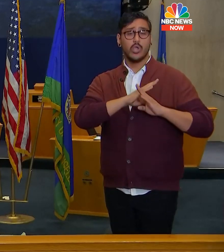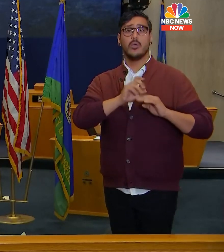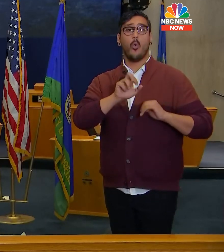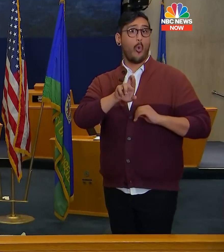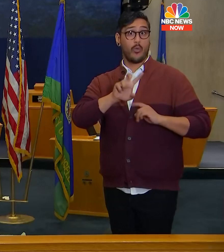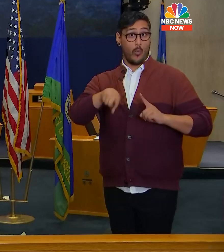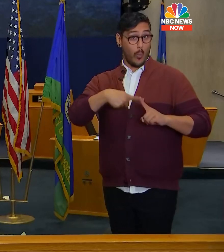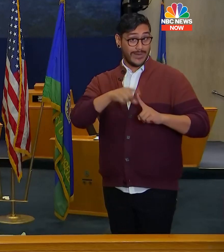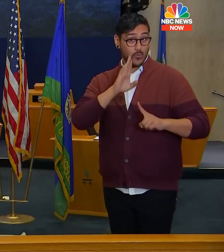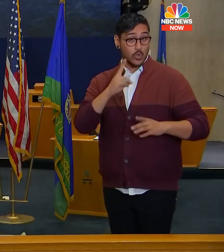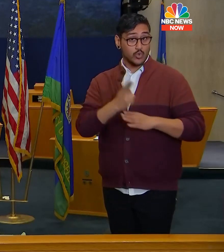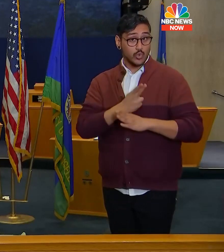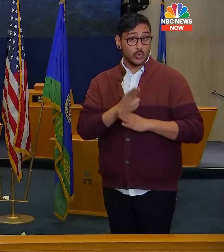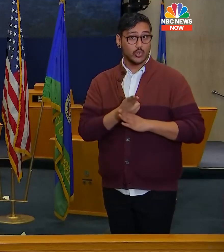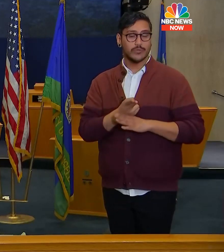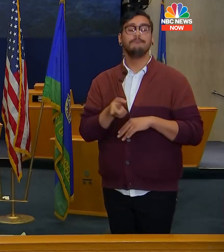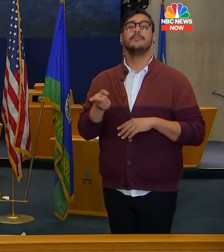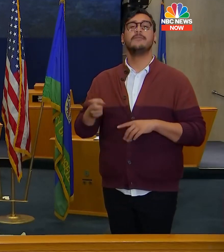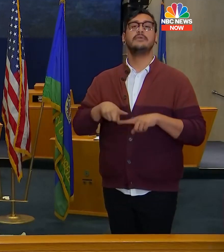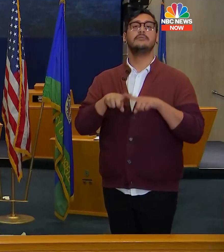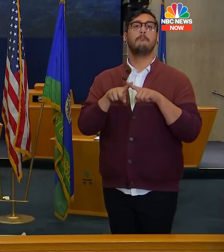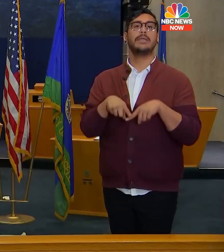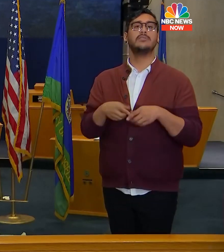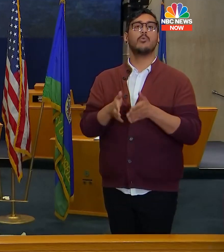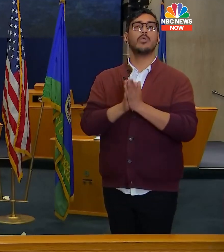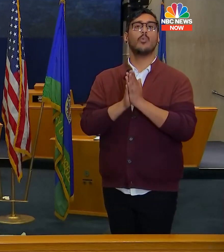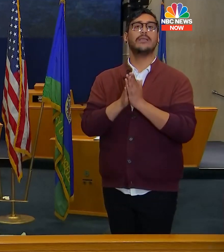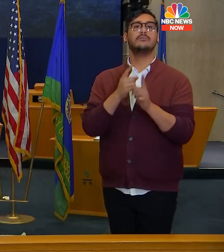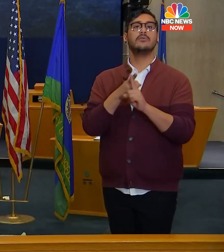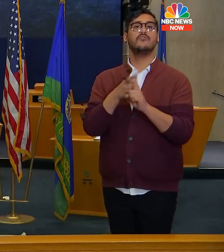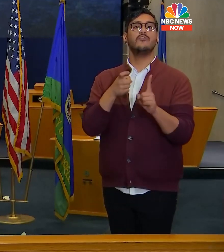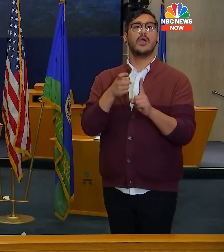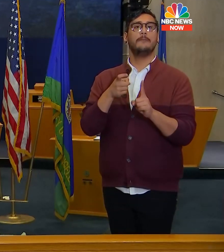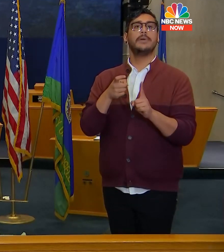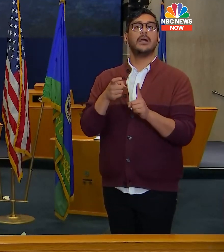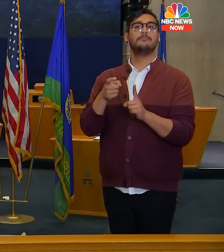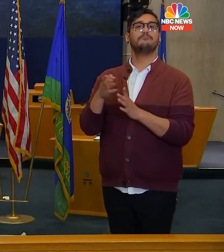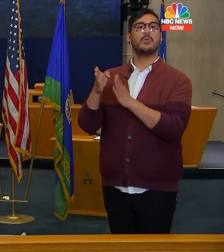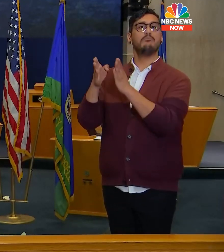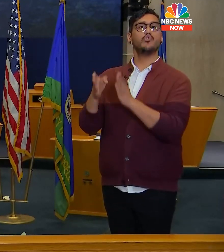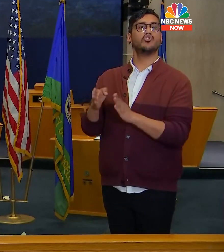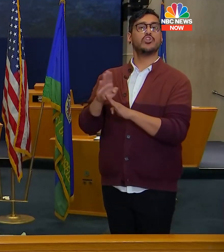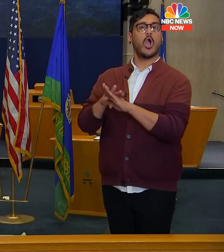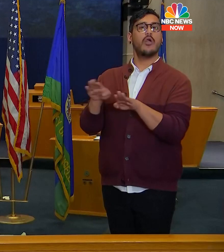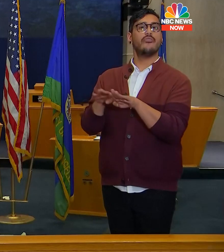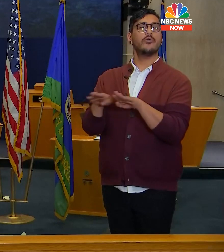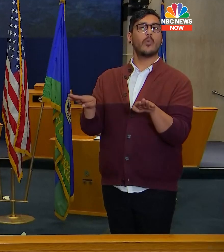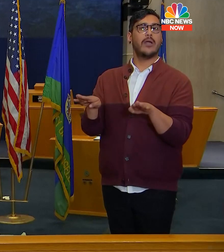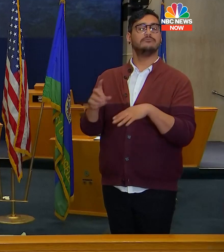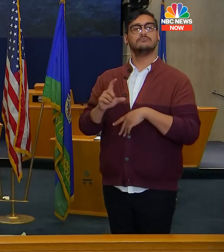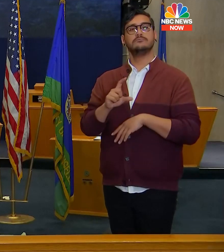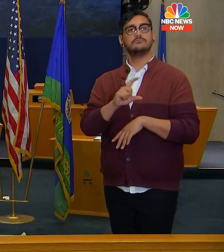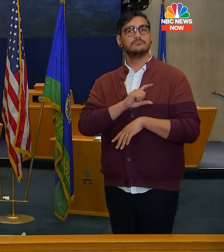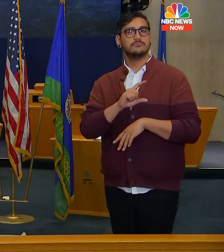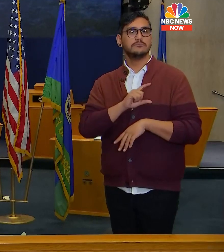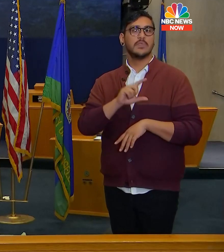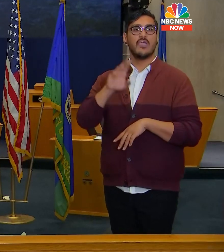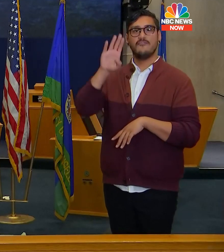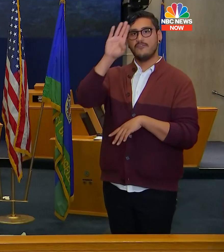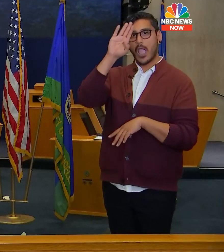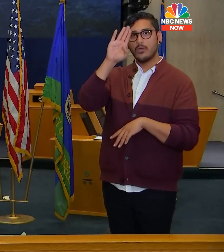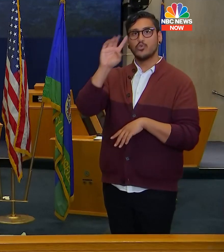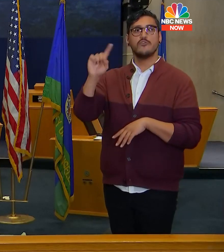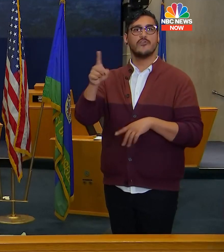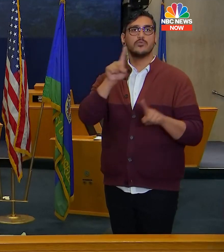we deploy them. This is going to be based on the request from our individuals on the ground, our law enforcement, our fire resources, our